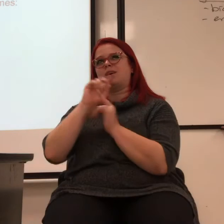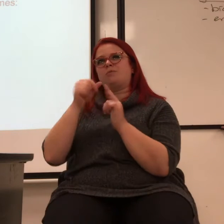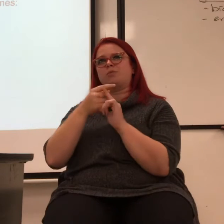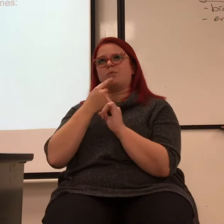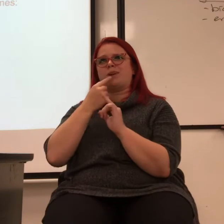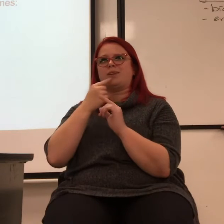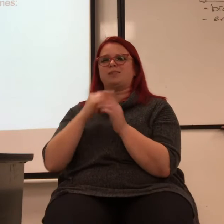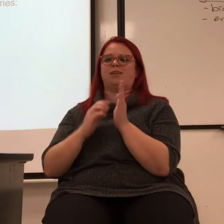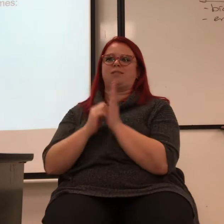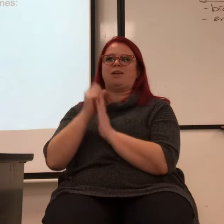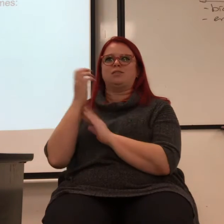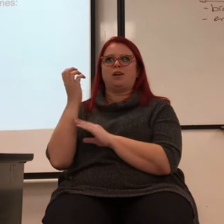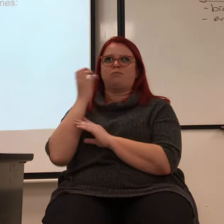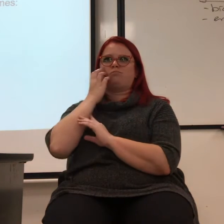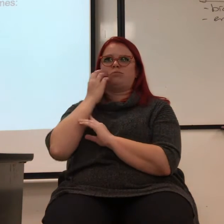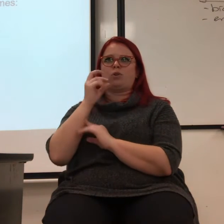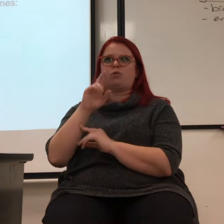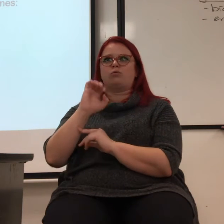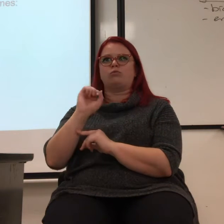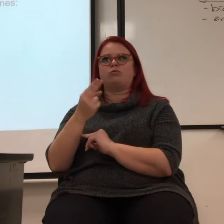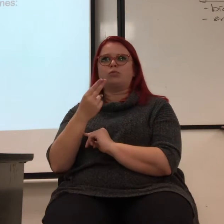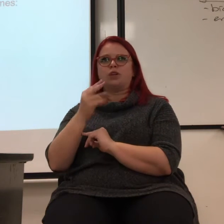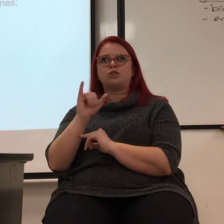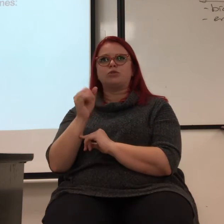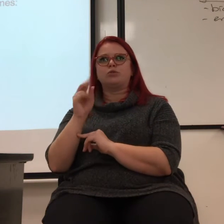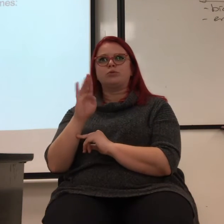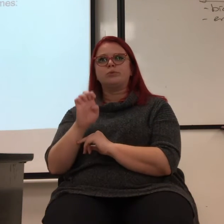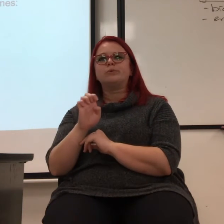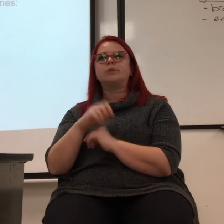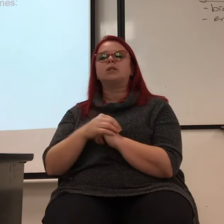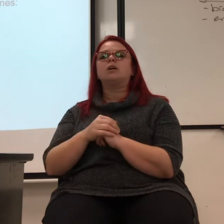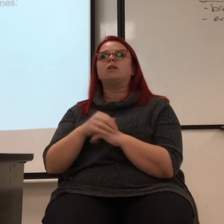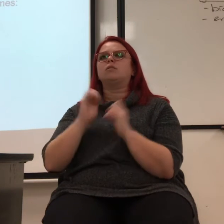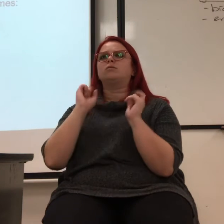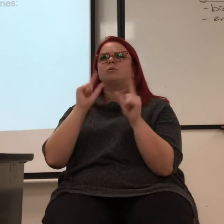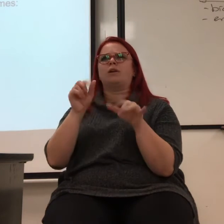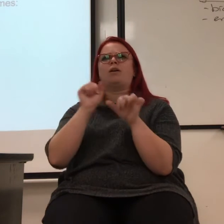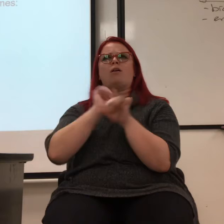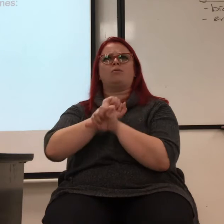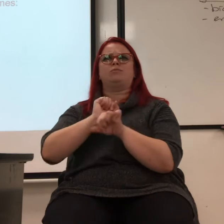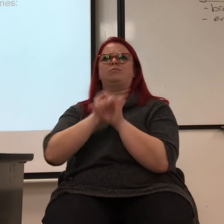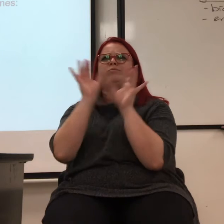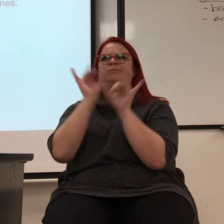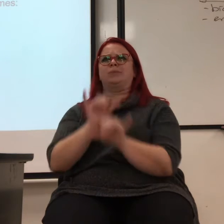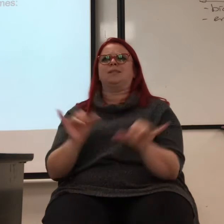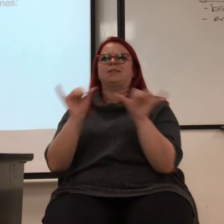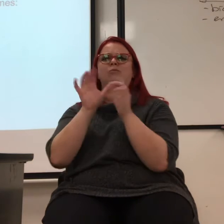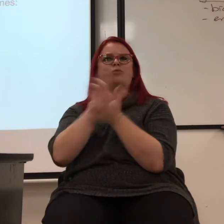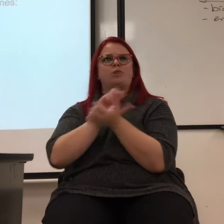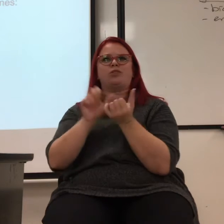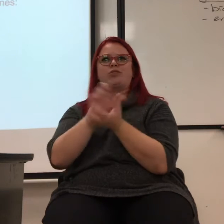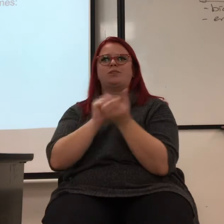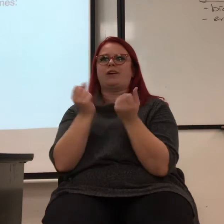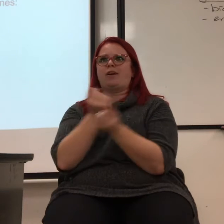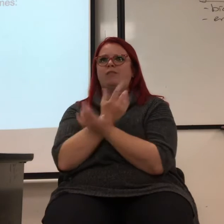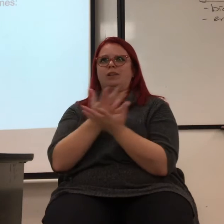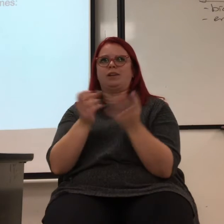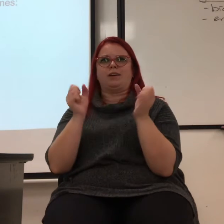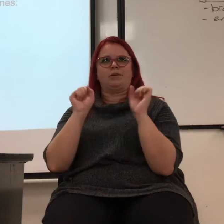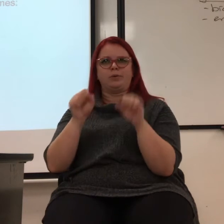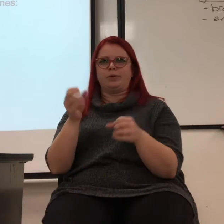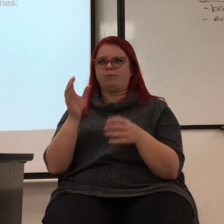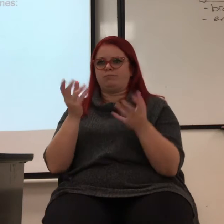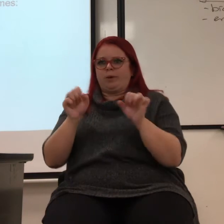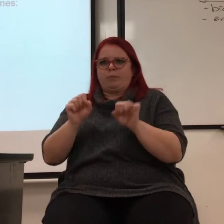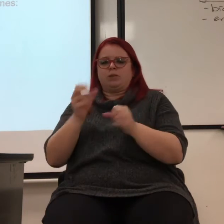you a slide showing you the proteases as an example. And they all work the same to digest everything that you could possibly eat,